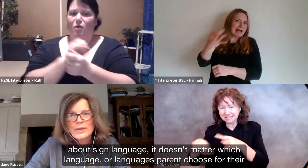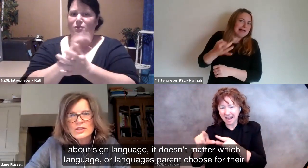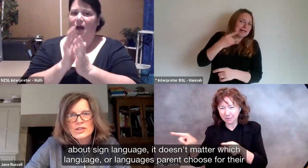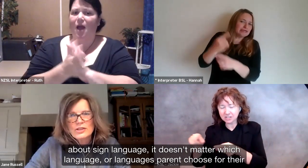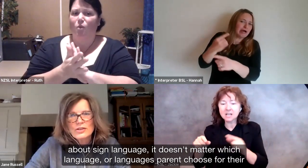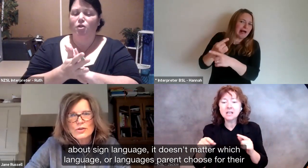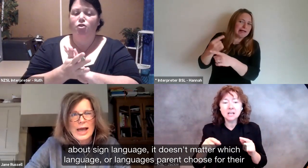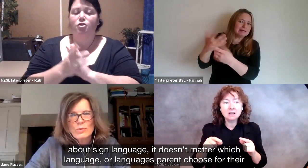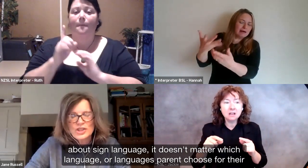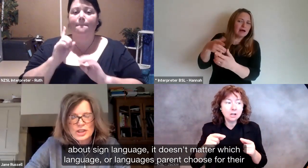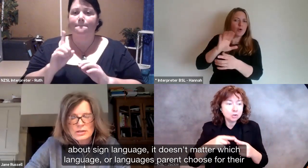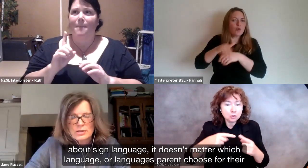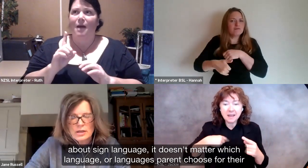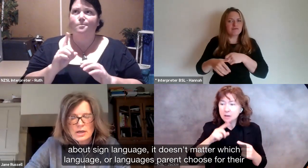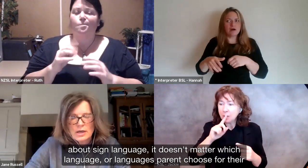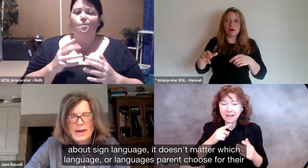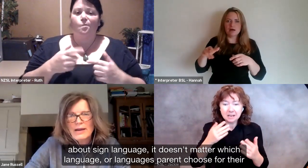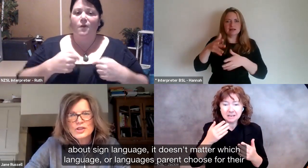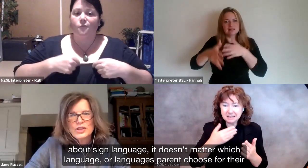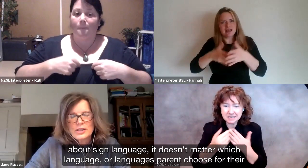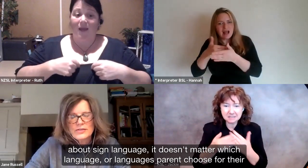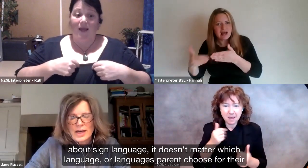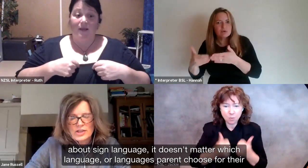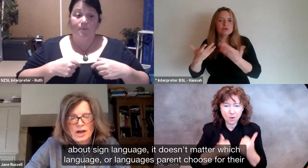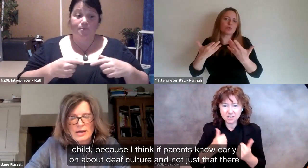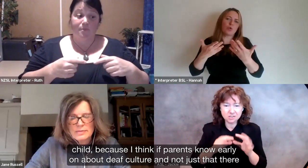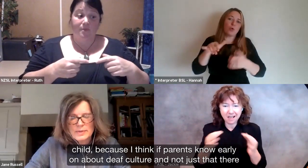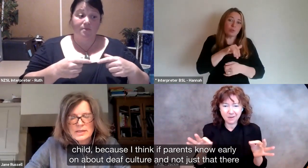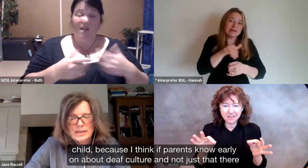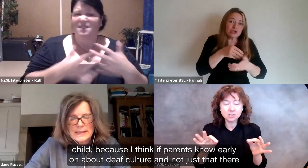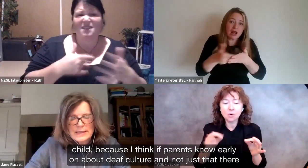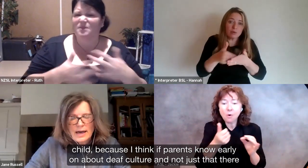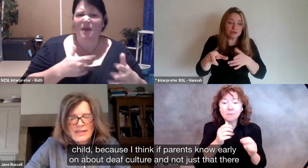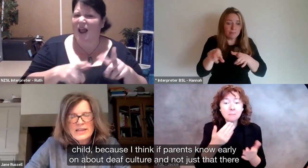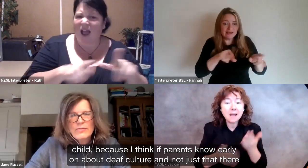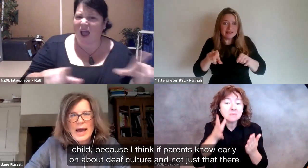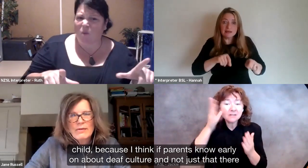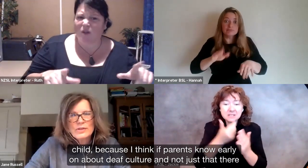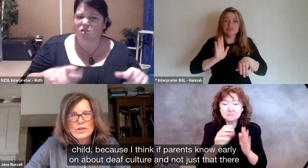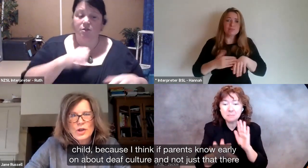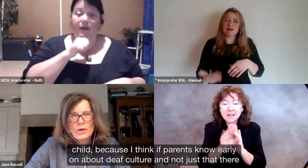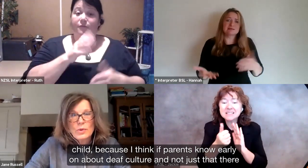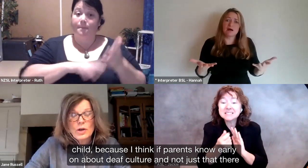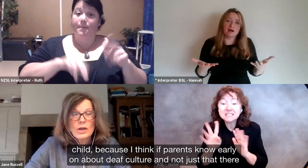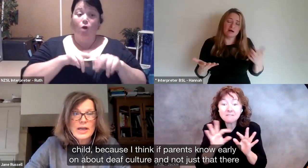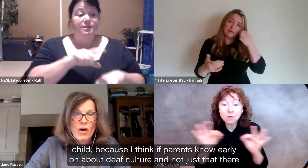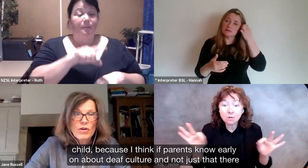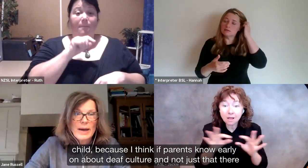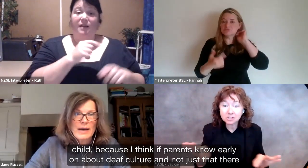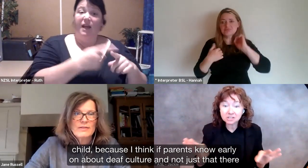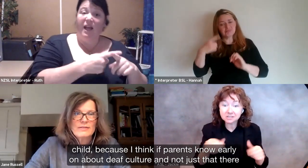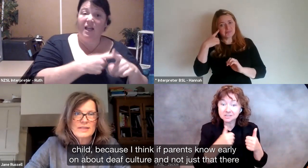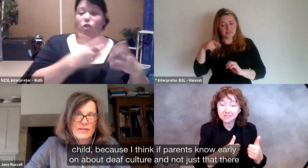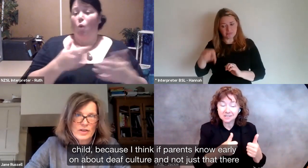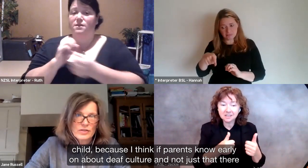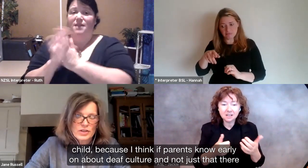which language or languages parents choose for their child. Because I think if parents know early on